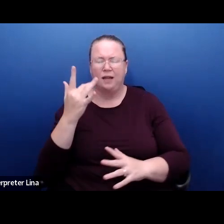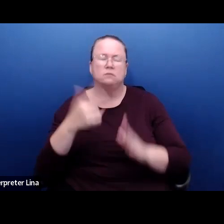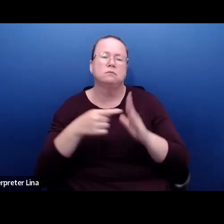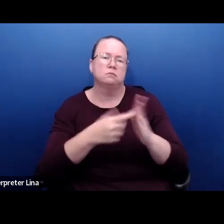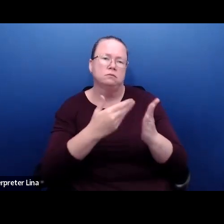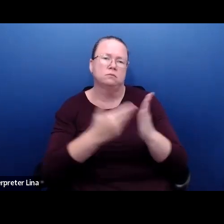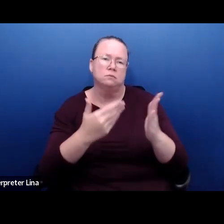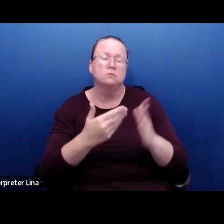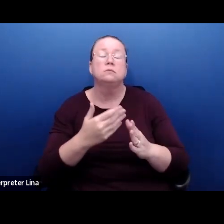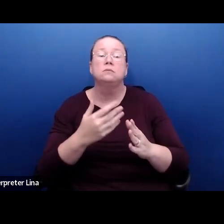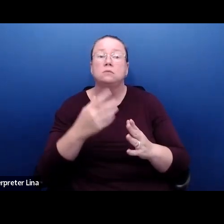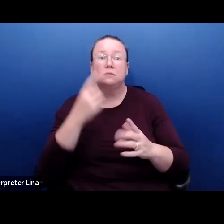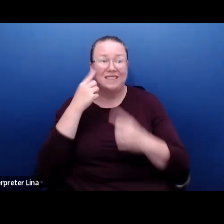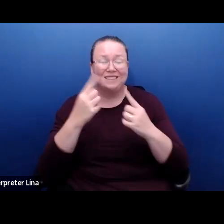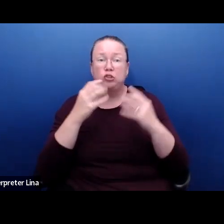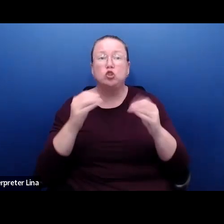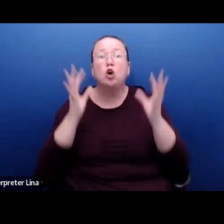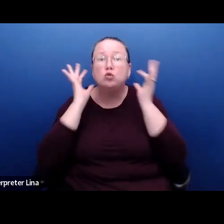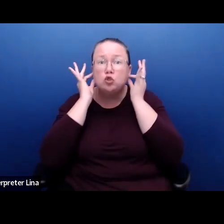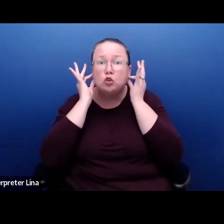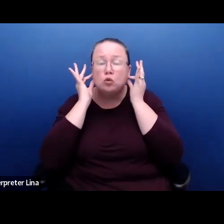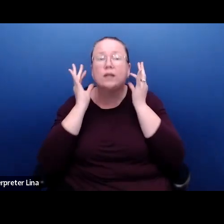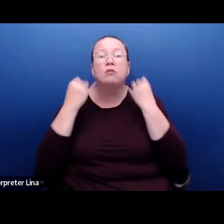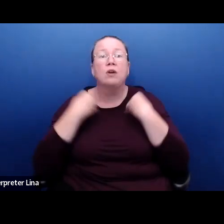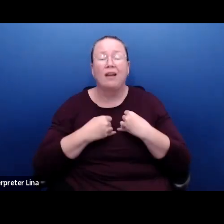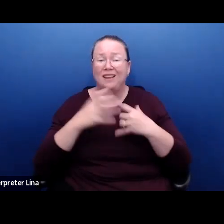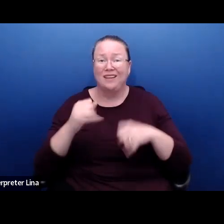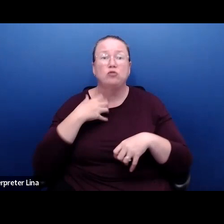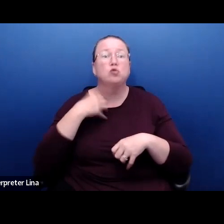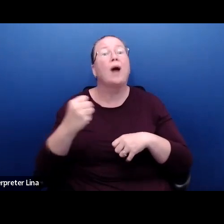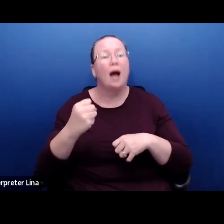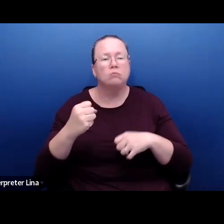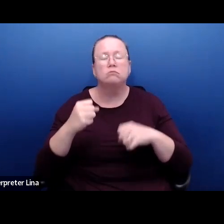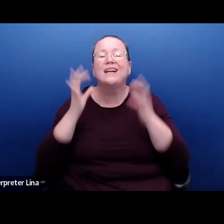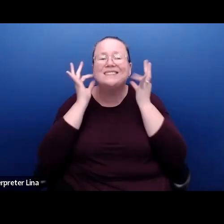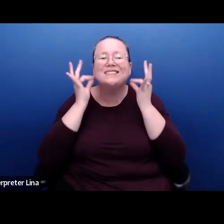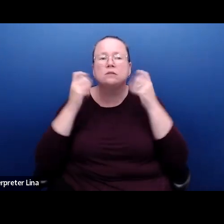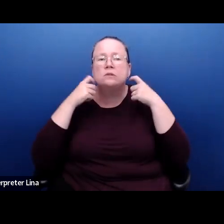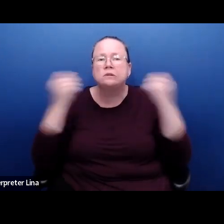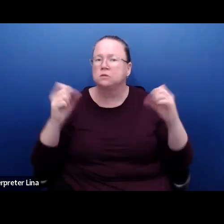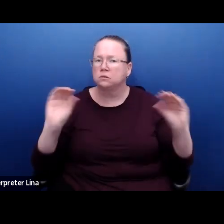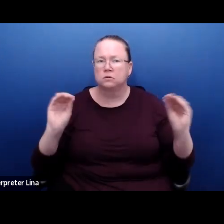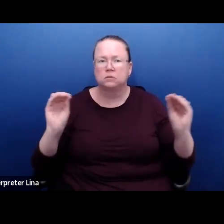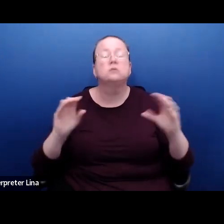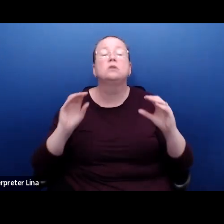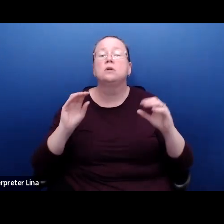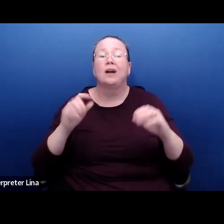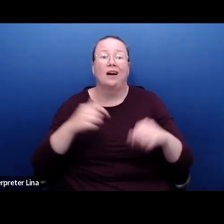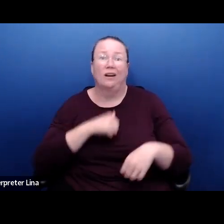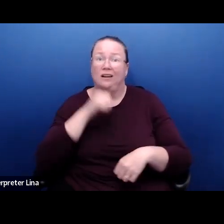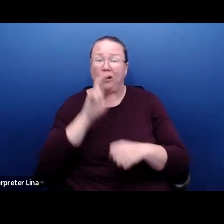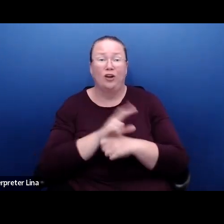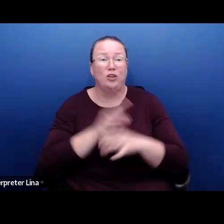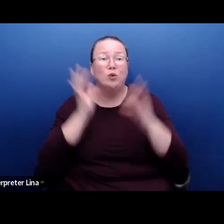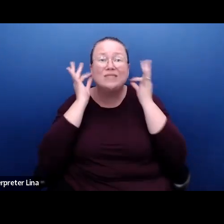Consider not wearing jewelry or things that can be grabbed. Today I'm wearing kind of dangly earrings. I don't wear earrings that